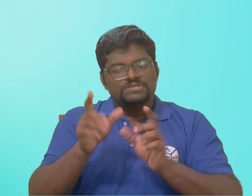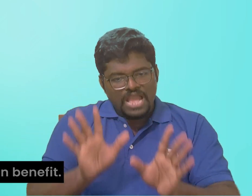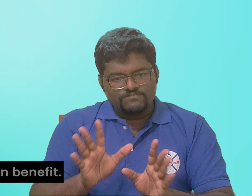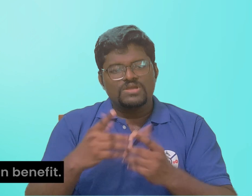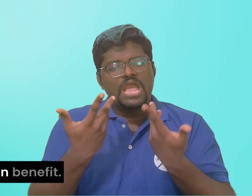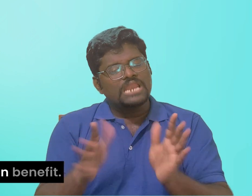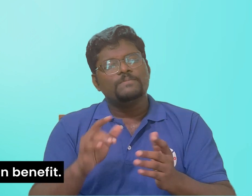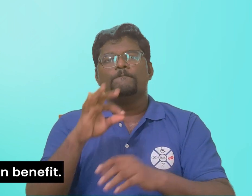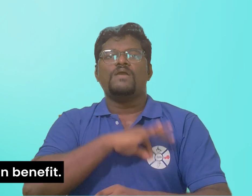everyone can benefit.